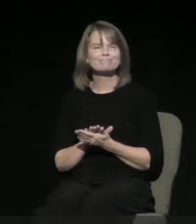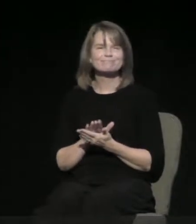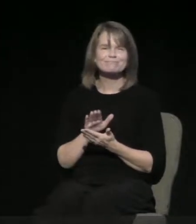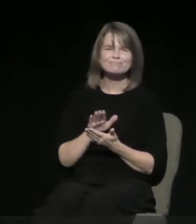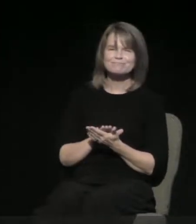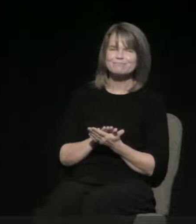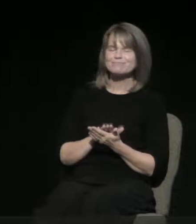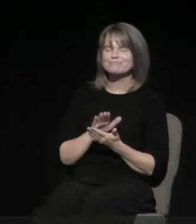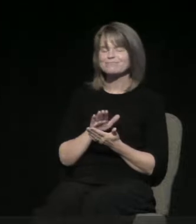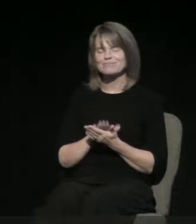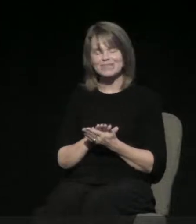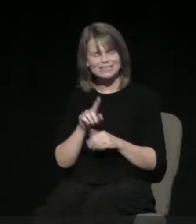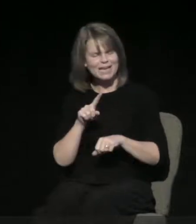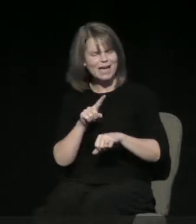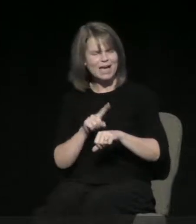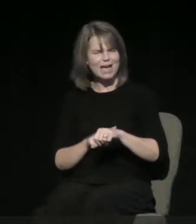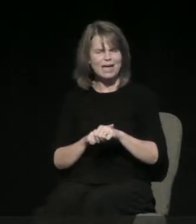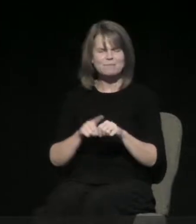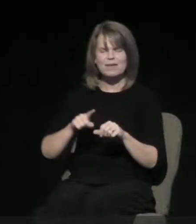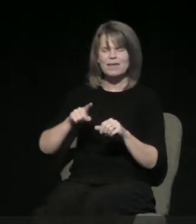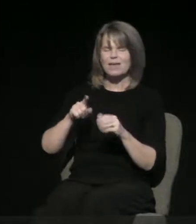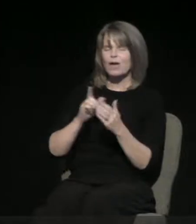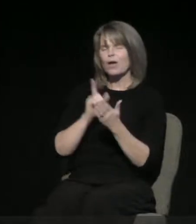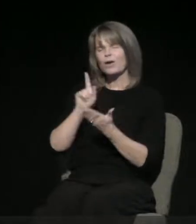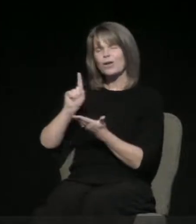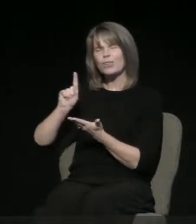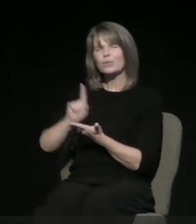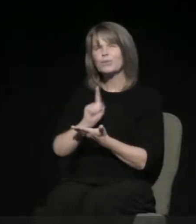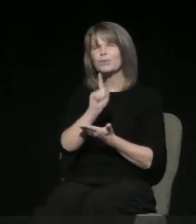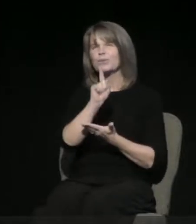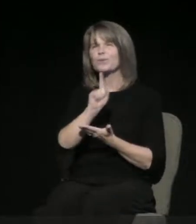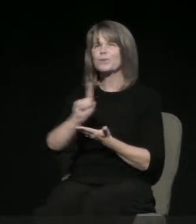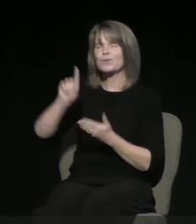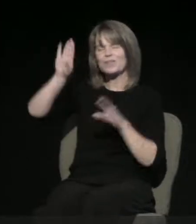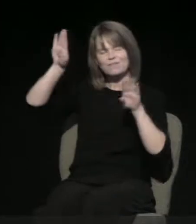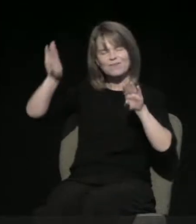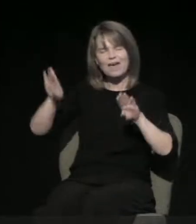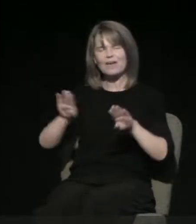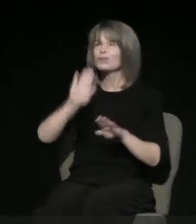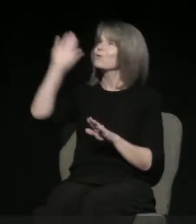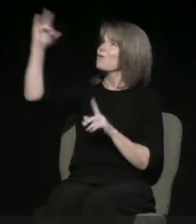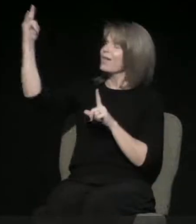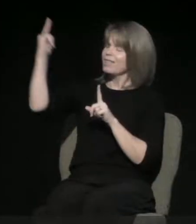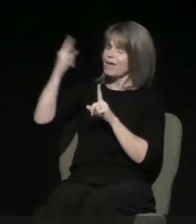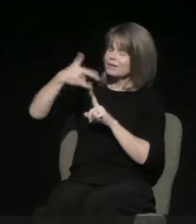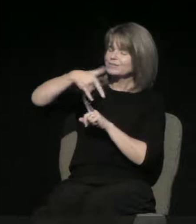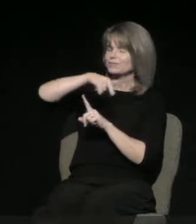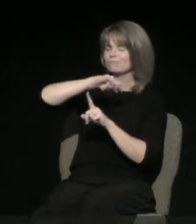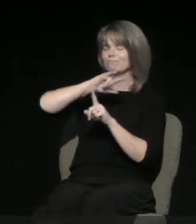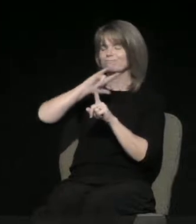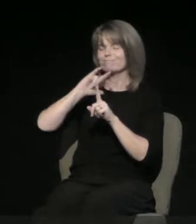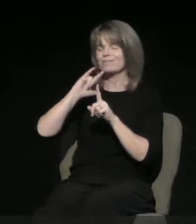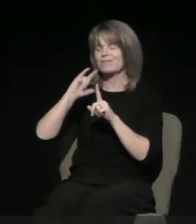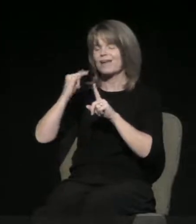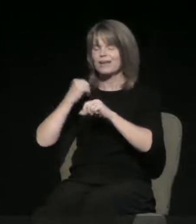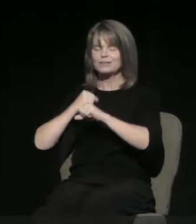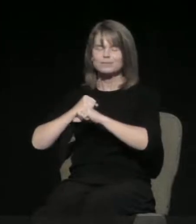And as I walk through the shadow, your love surrounds me.